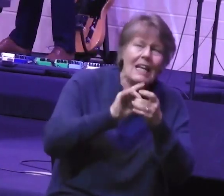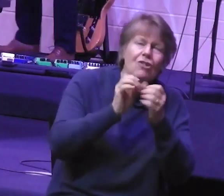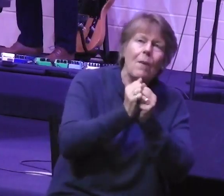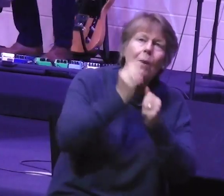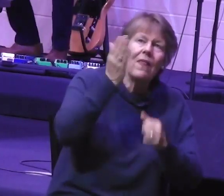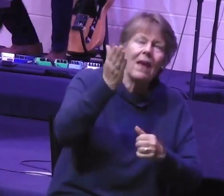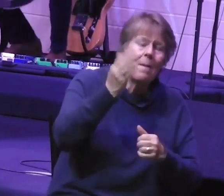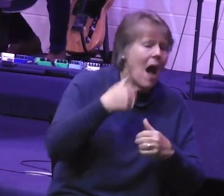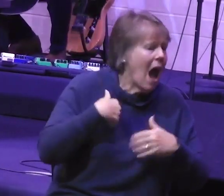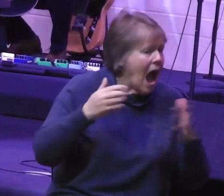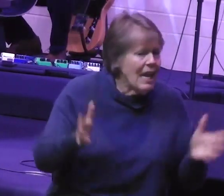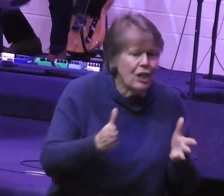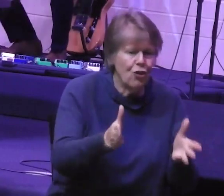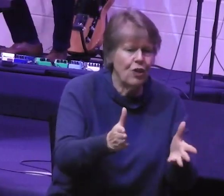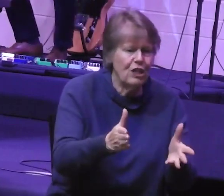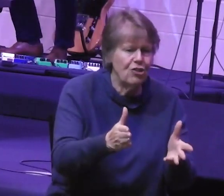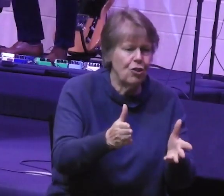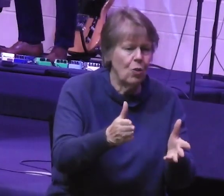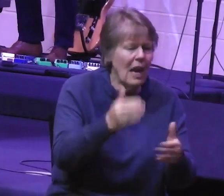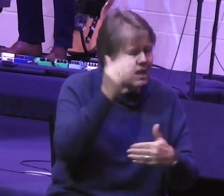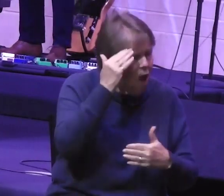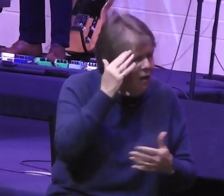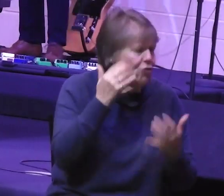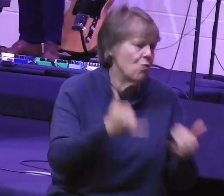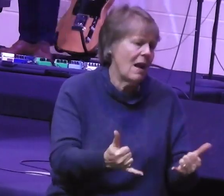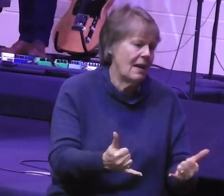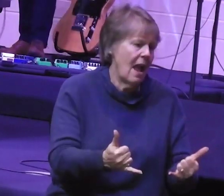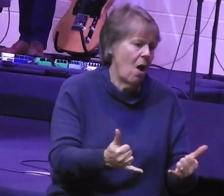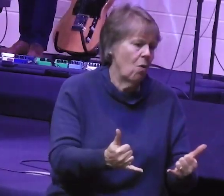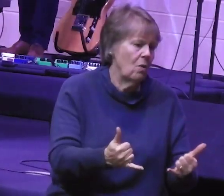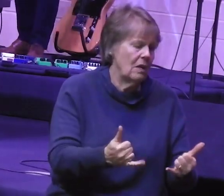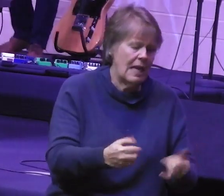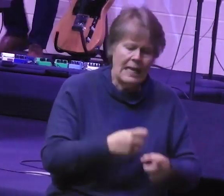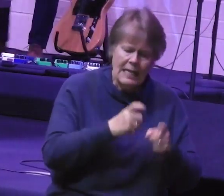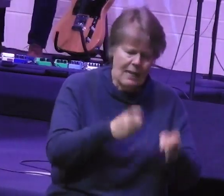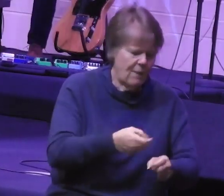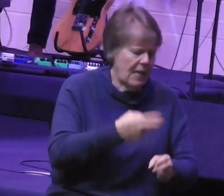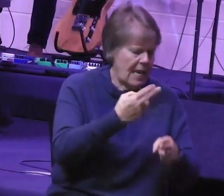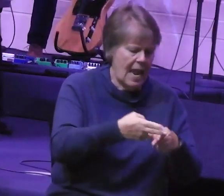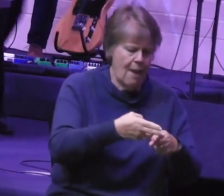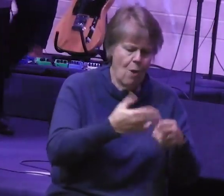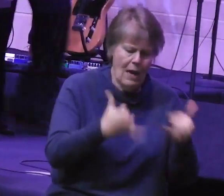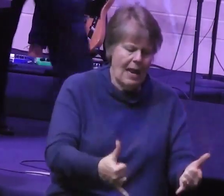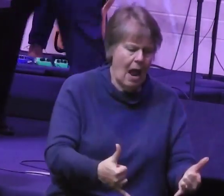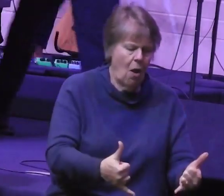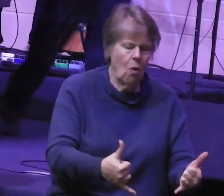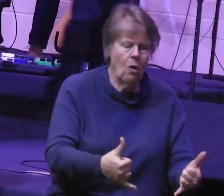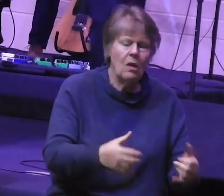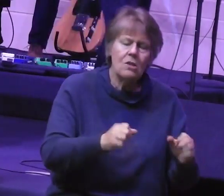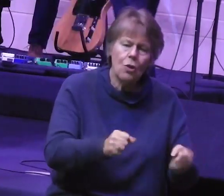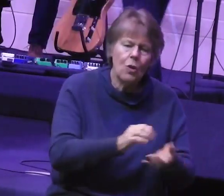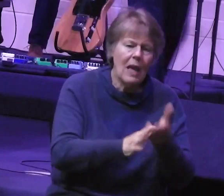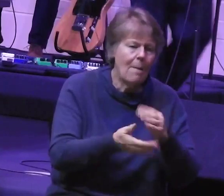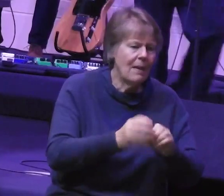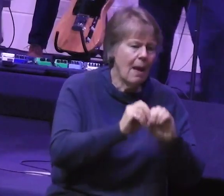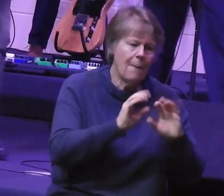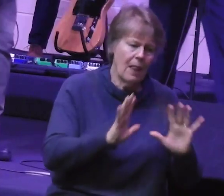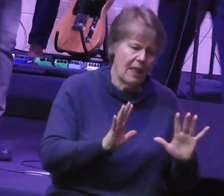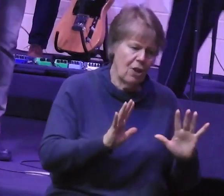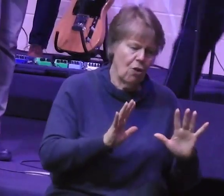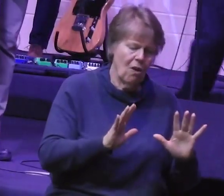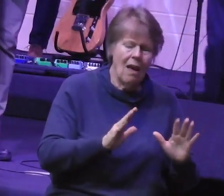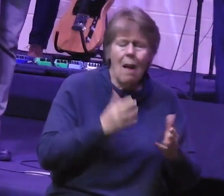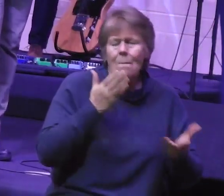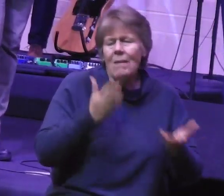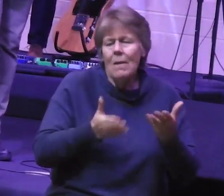you, acknowledge that right now. Just name it so that you can be clear. If there's some